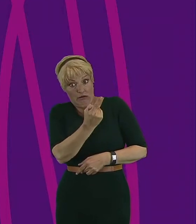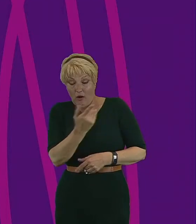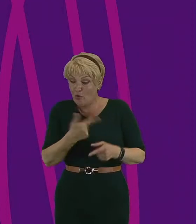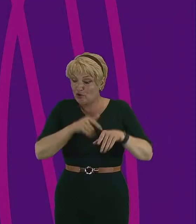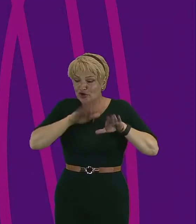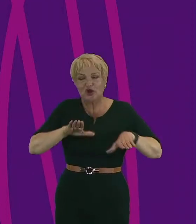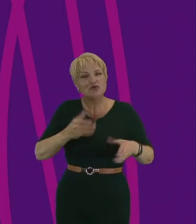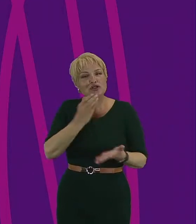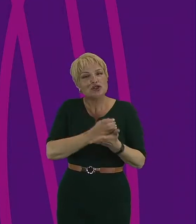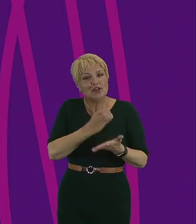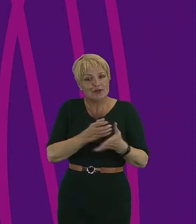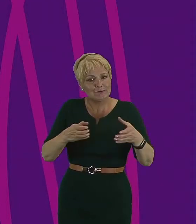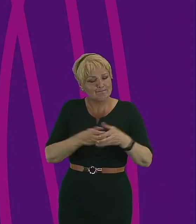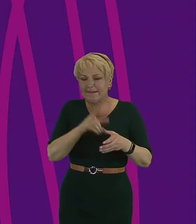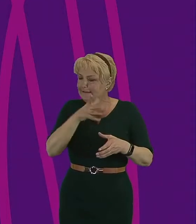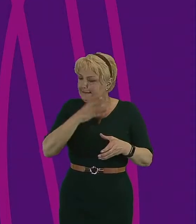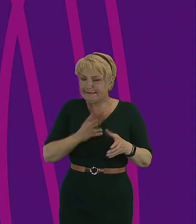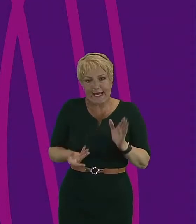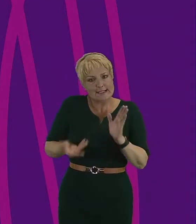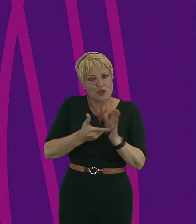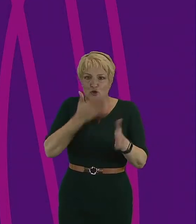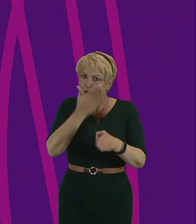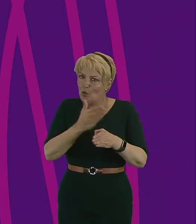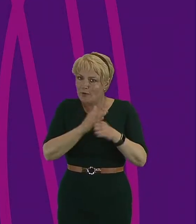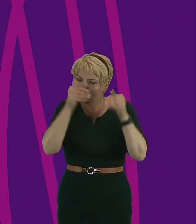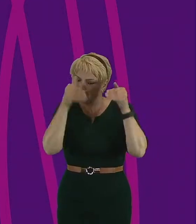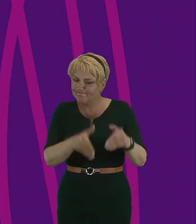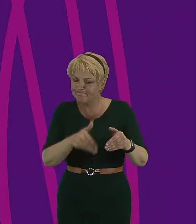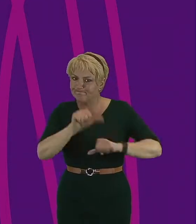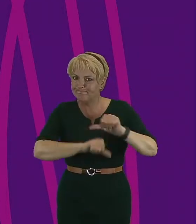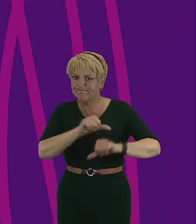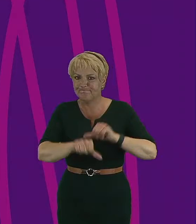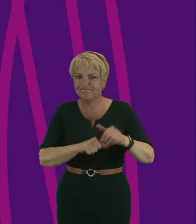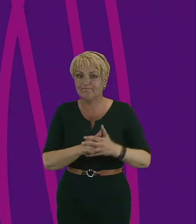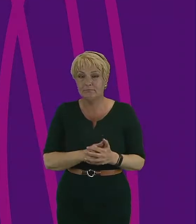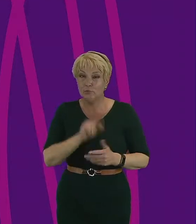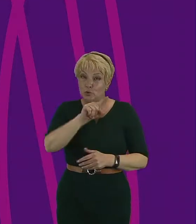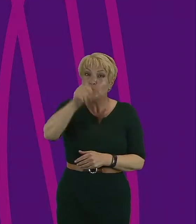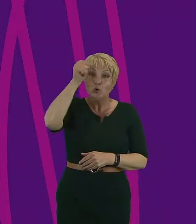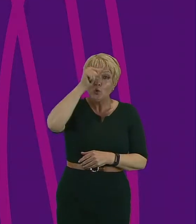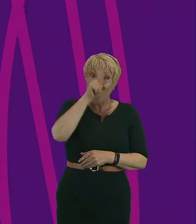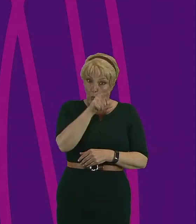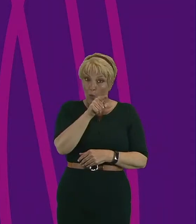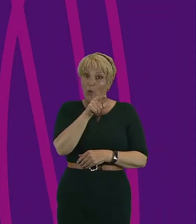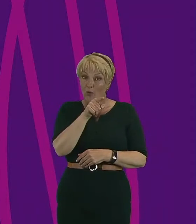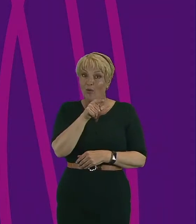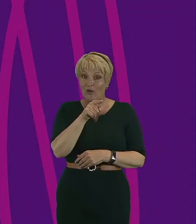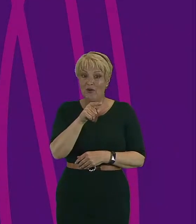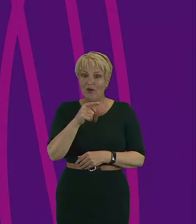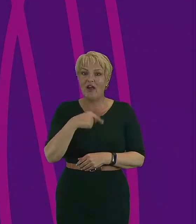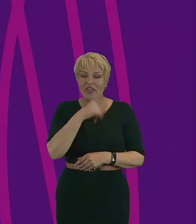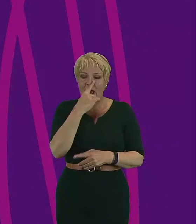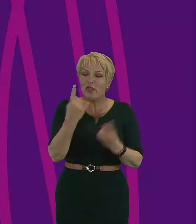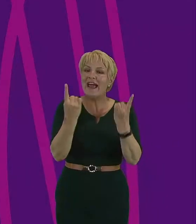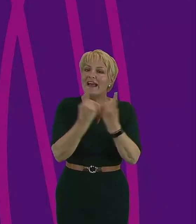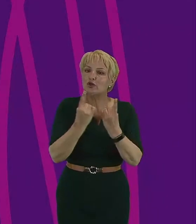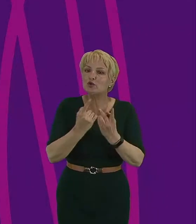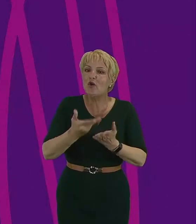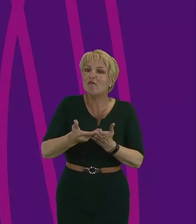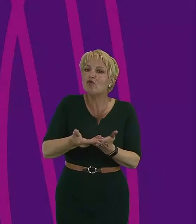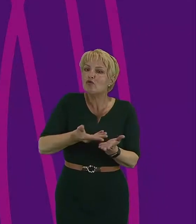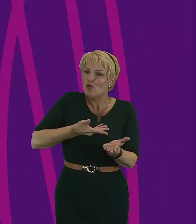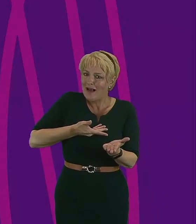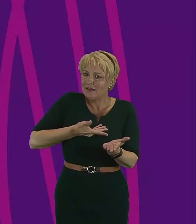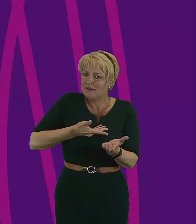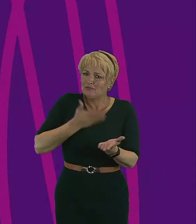children's charities that additional work is required on this. The member is aware that we do try and keep the issue of rights at the centre of